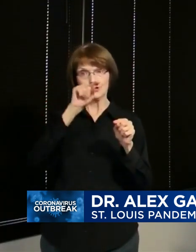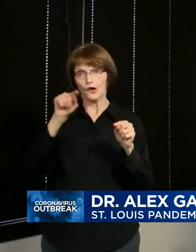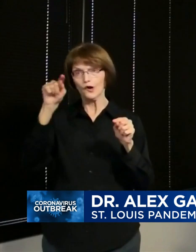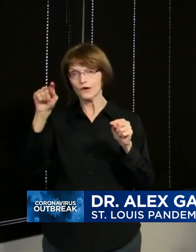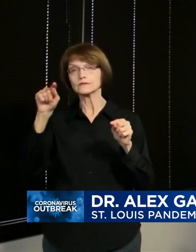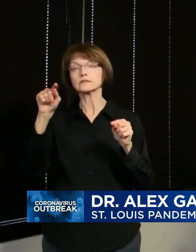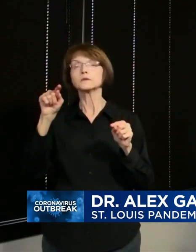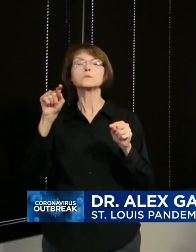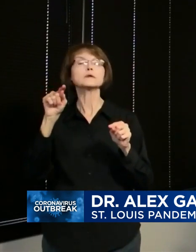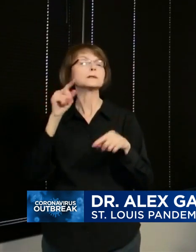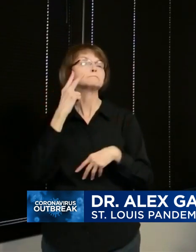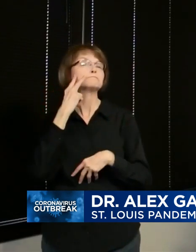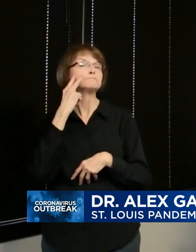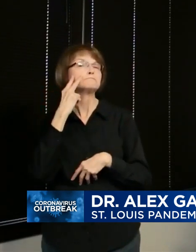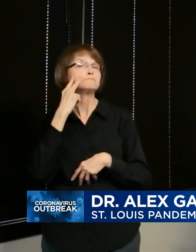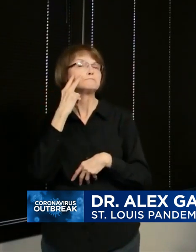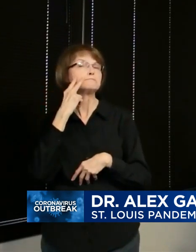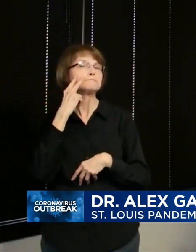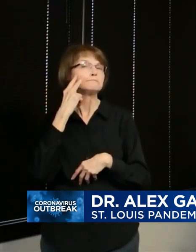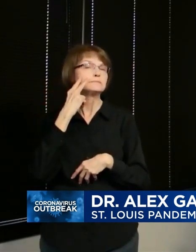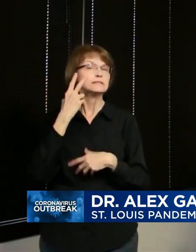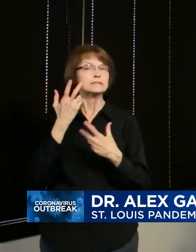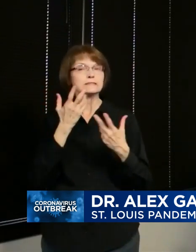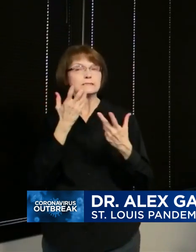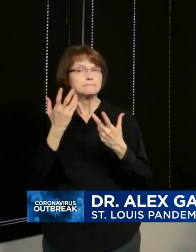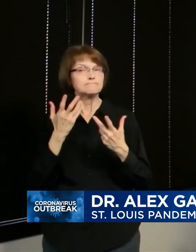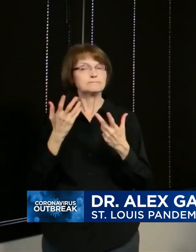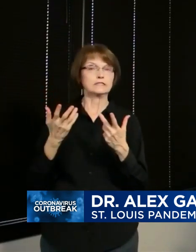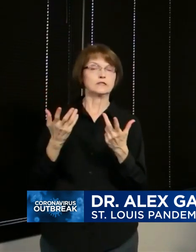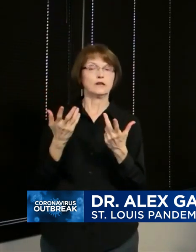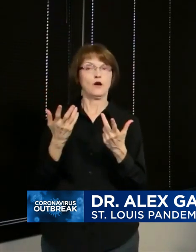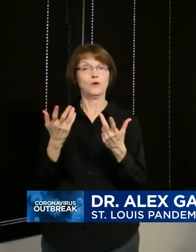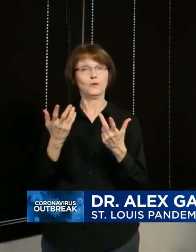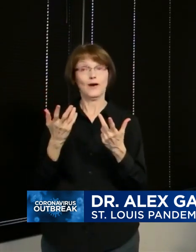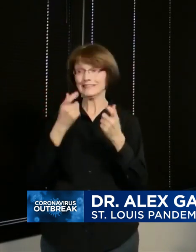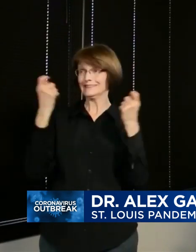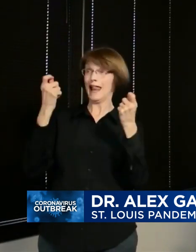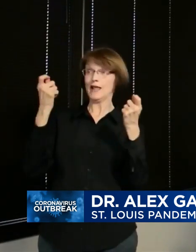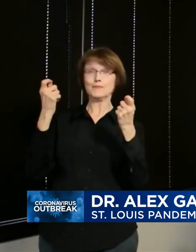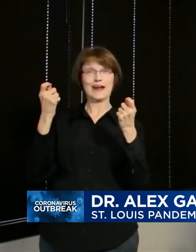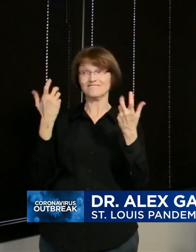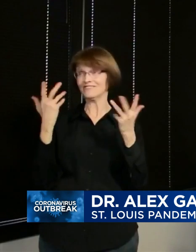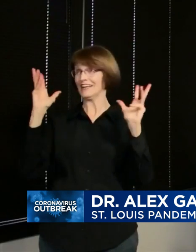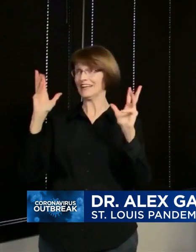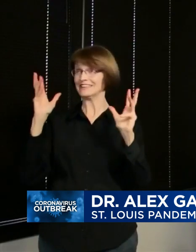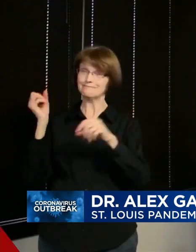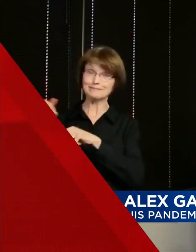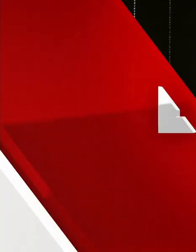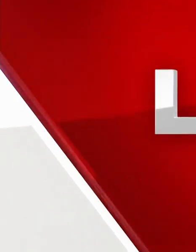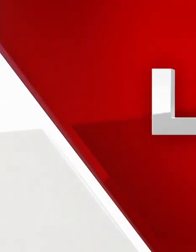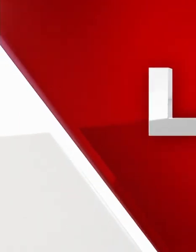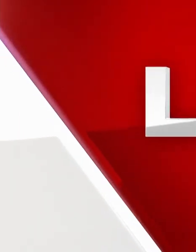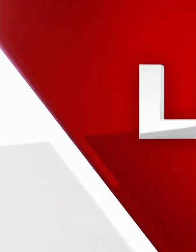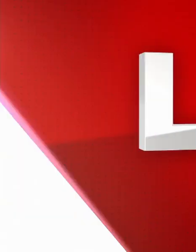And so it's certainly no cause to celebrate just yet.